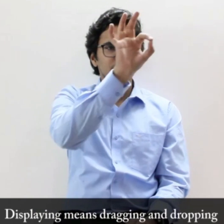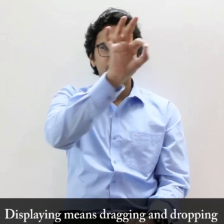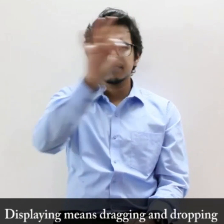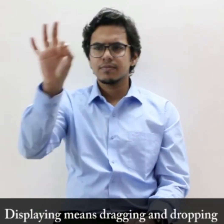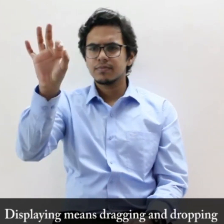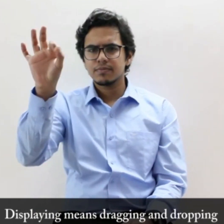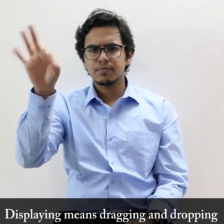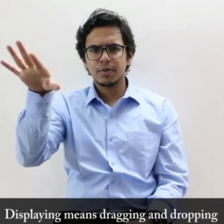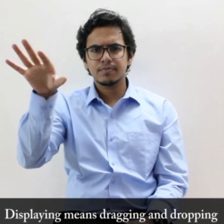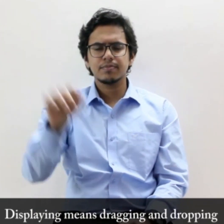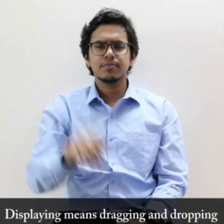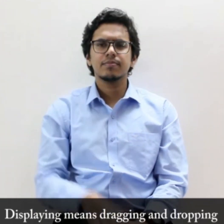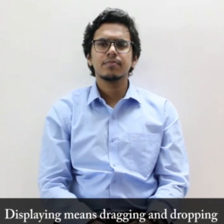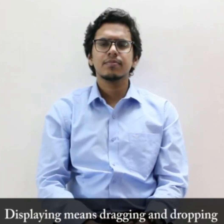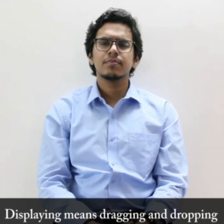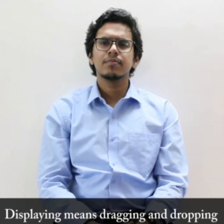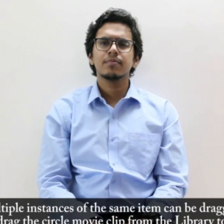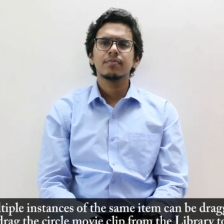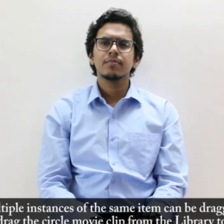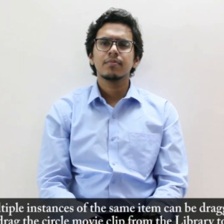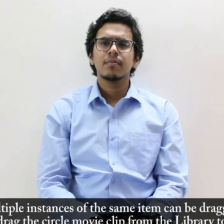Displaying items from your library.